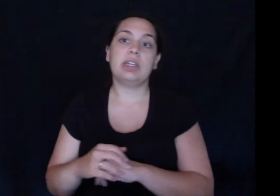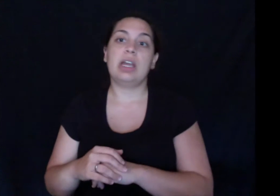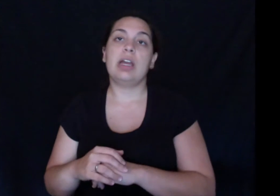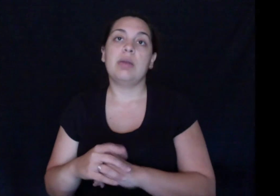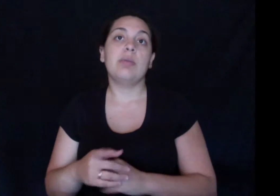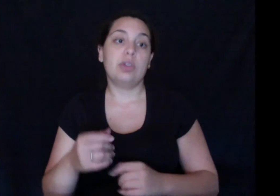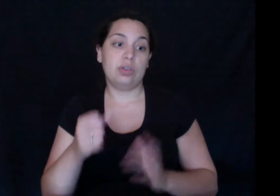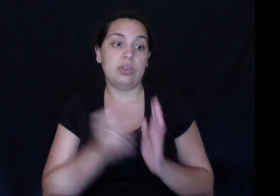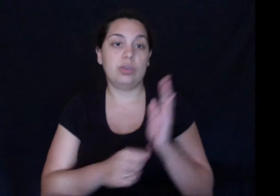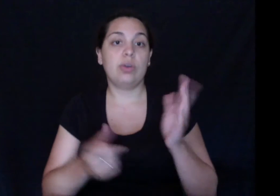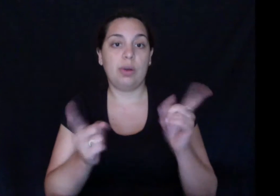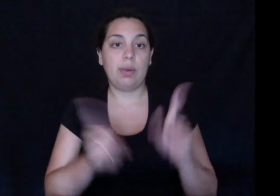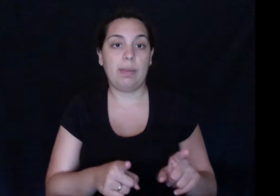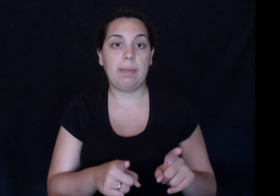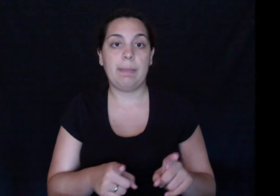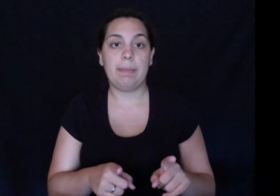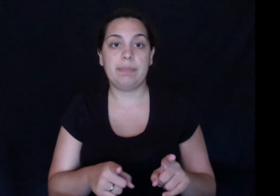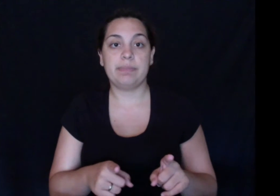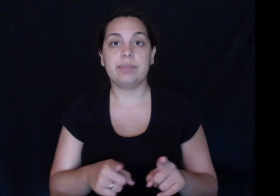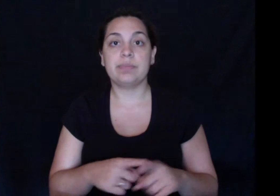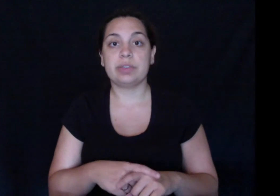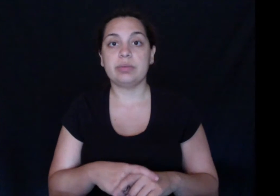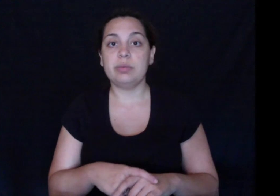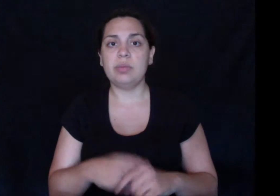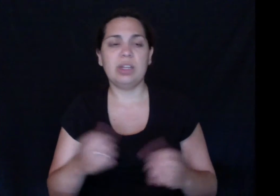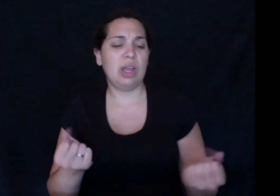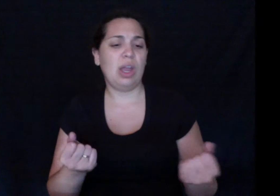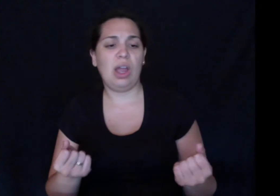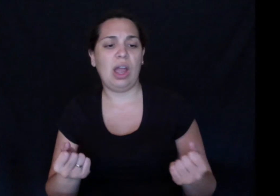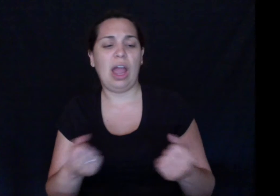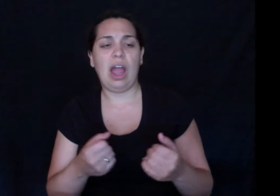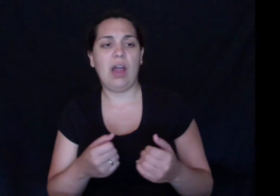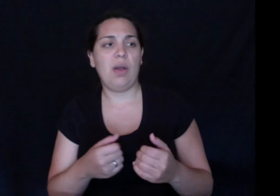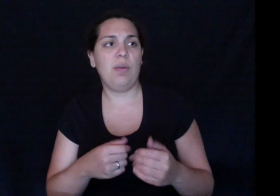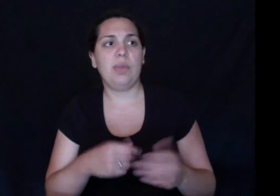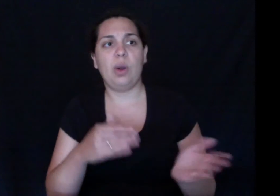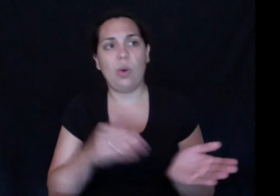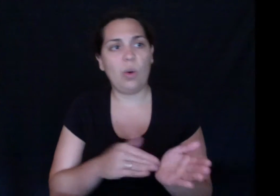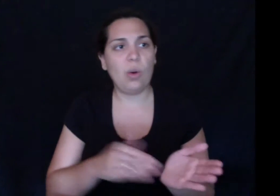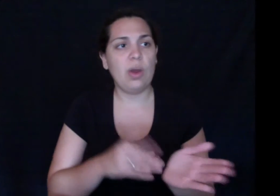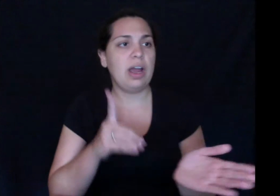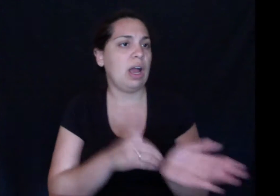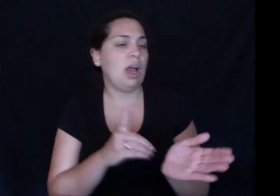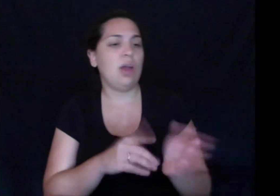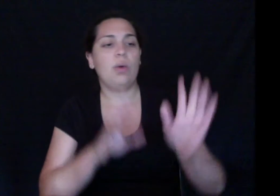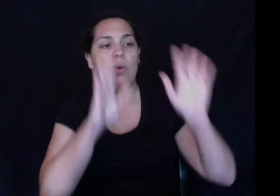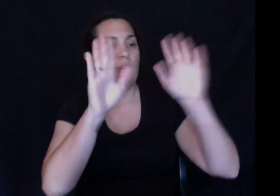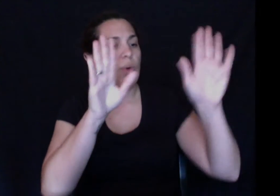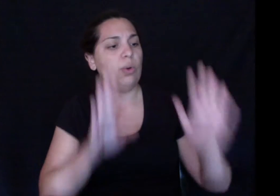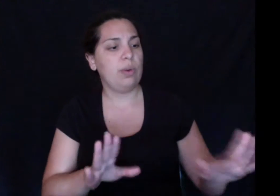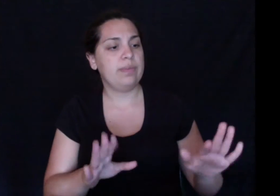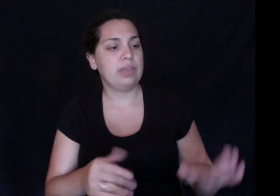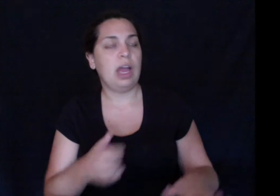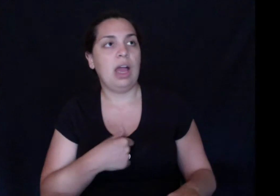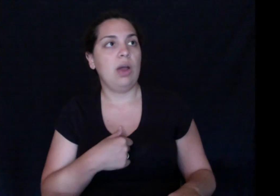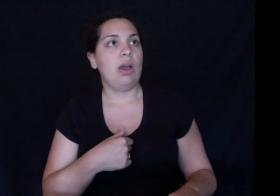to get like a reward or anything like that. Which of course I would never do it, but I absolutely understand why they do it. I kind of